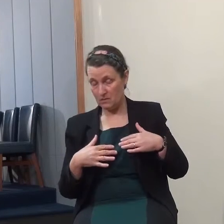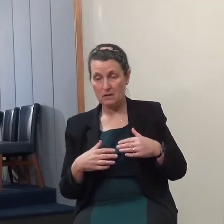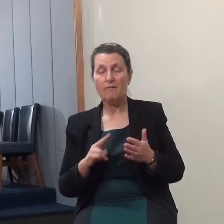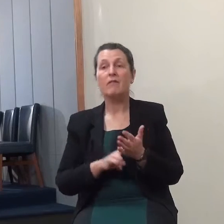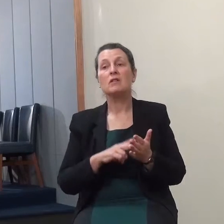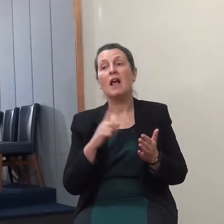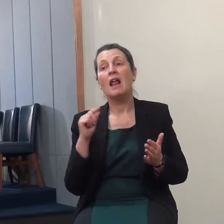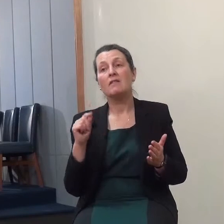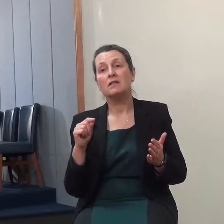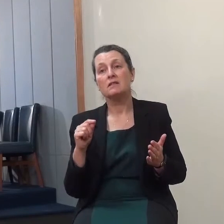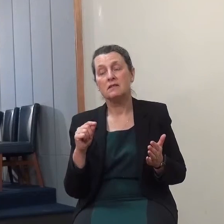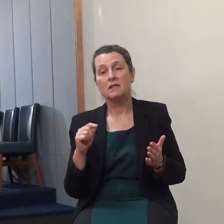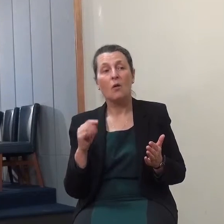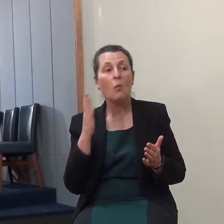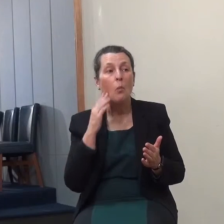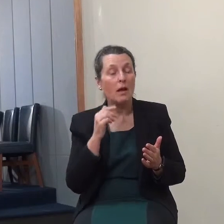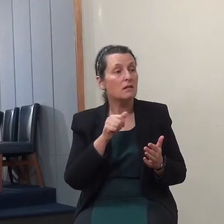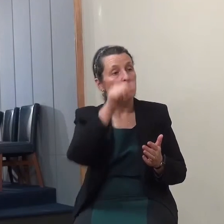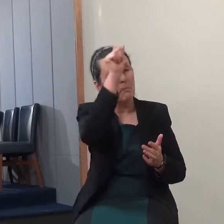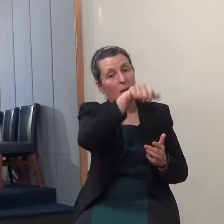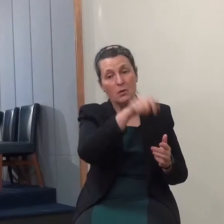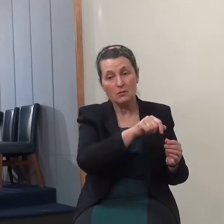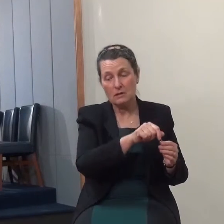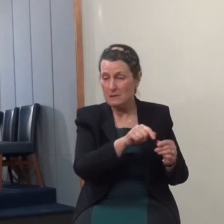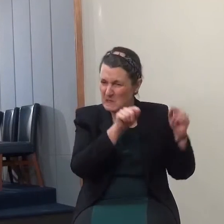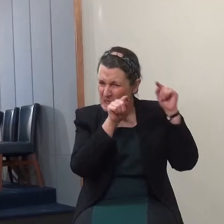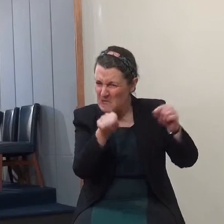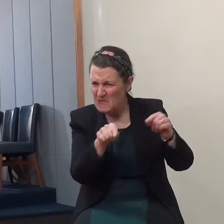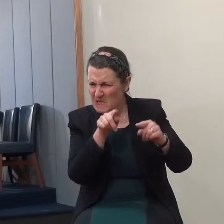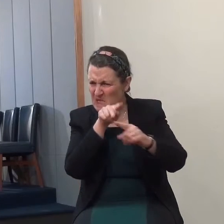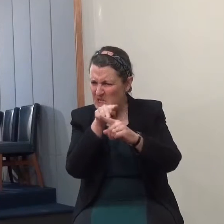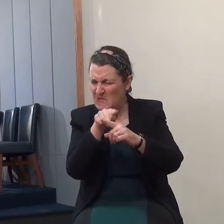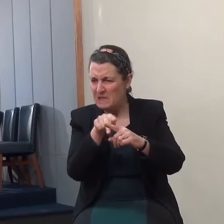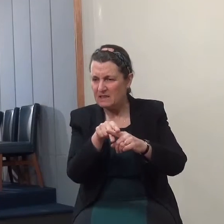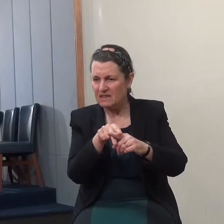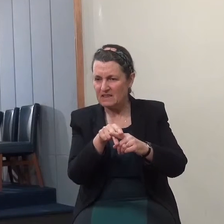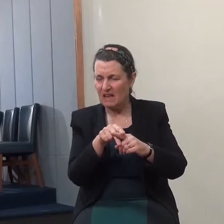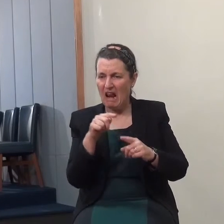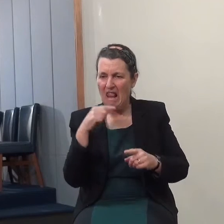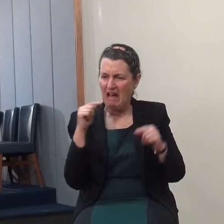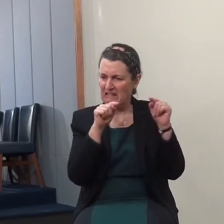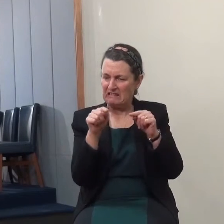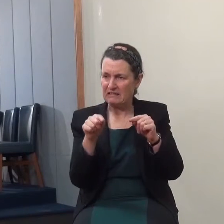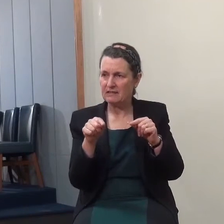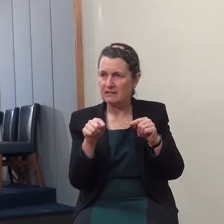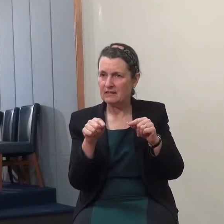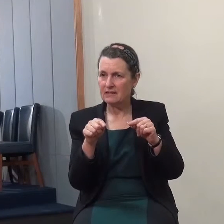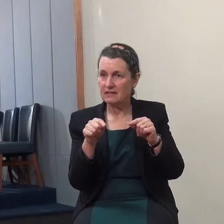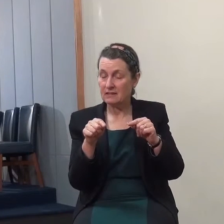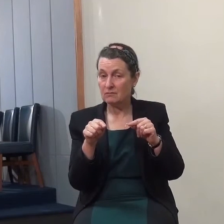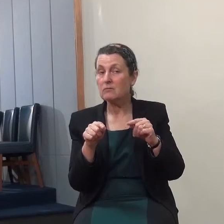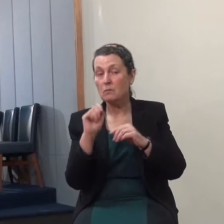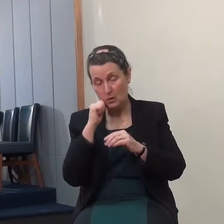ye when men shall revile you and persecute you, and say all manner of evil against you falsely for my sake. And that will